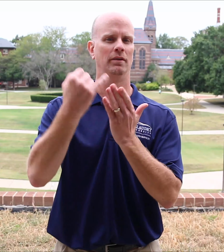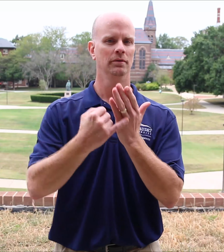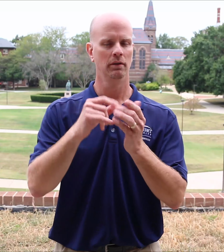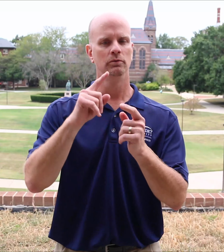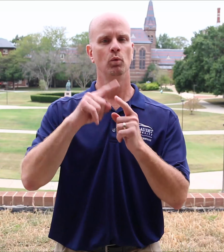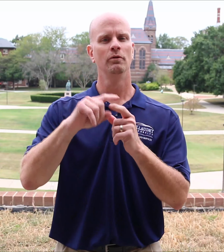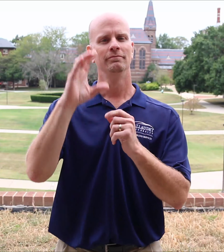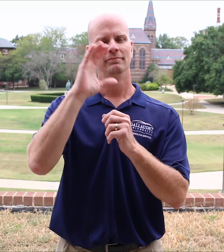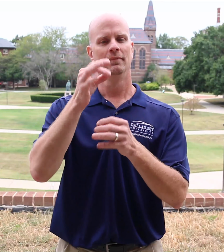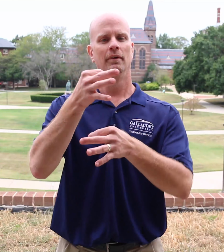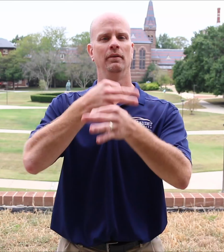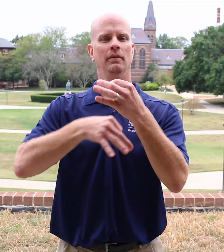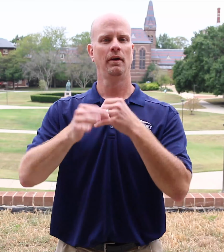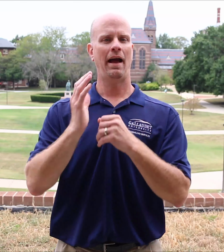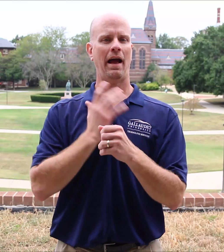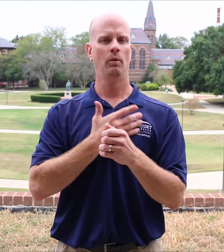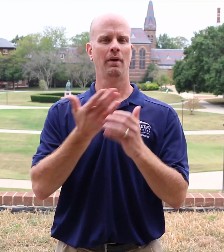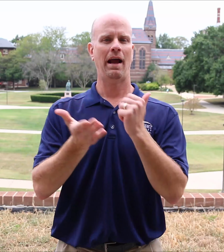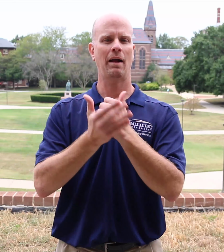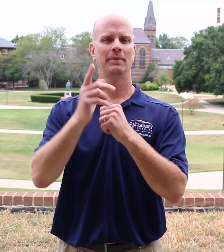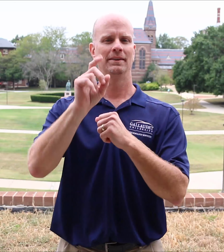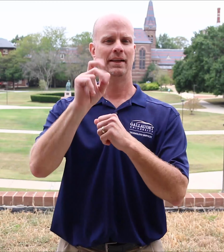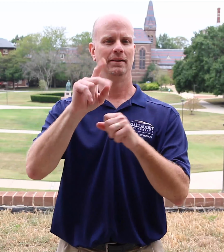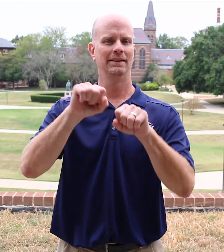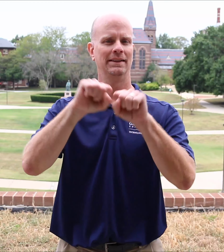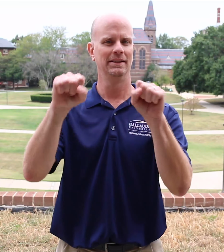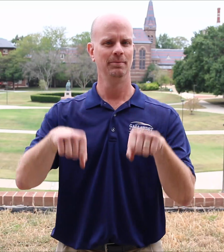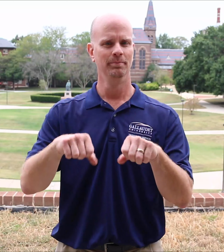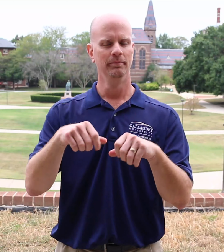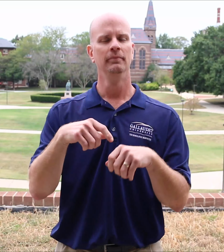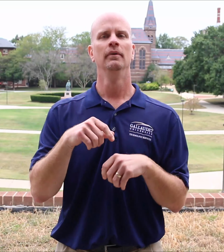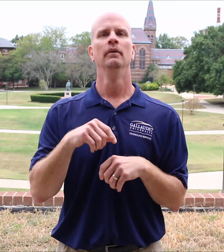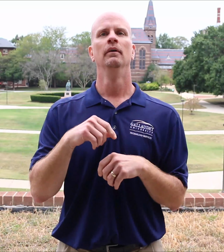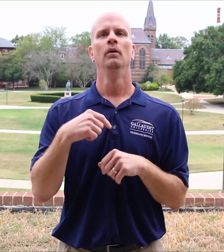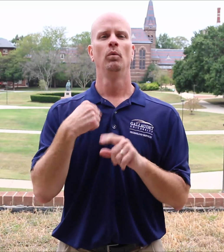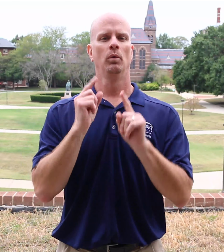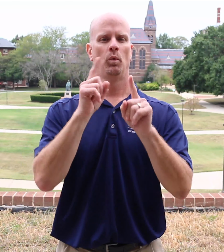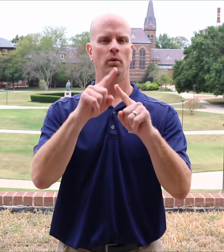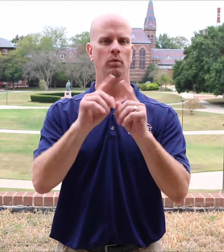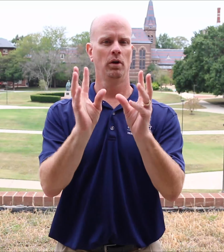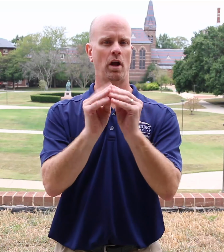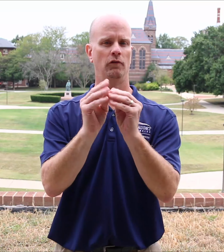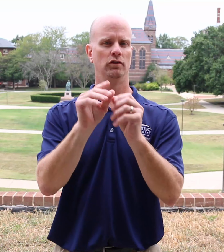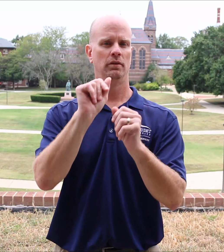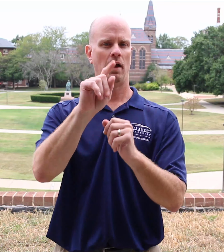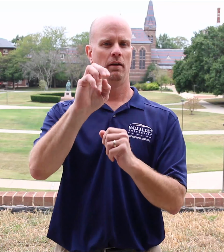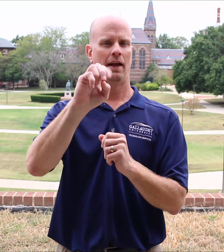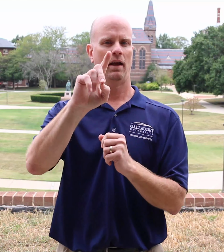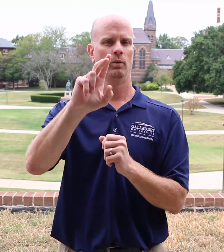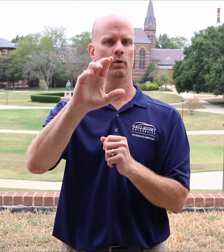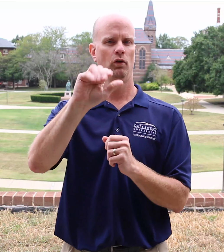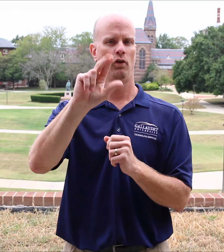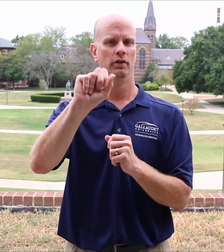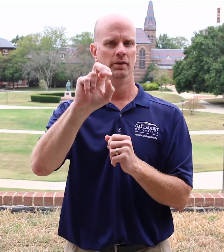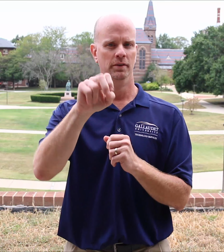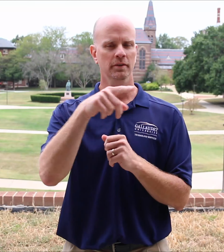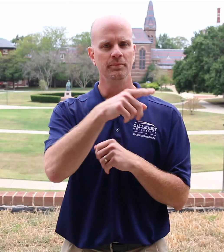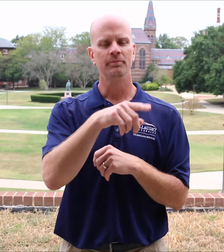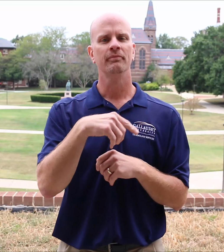One of my first projects was looking for a replacement for our help desk system. We went to a conference, EDUCAUSE